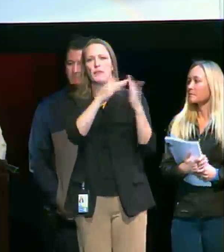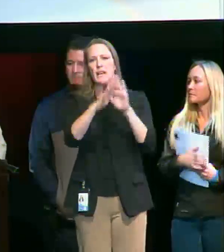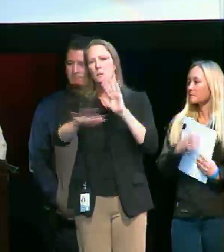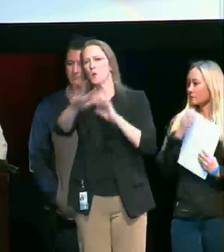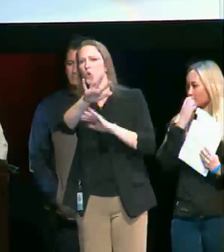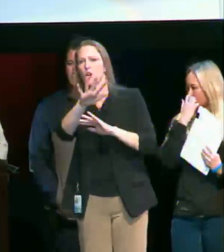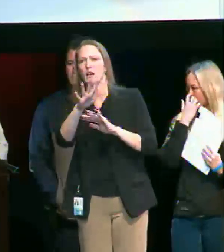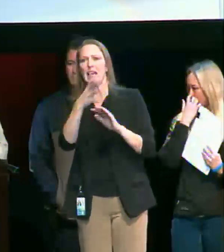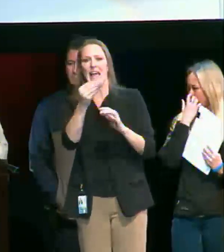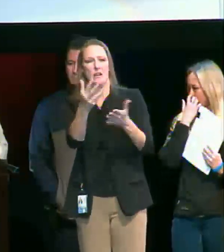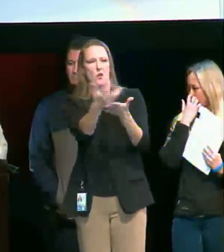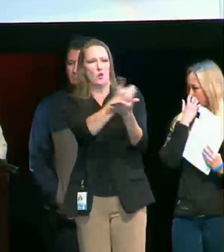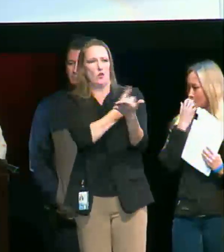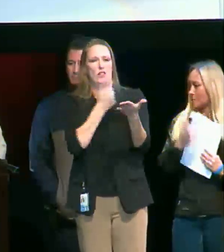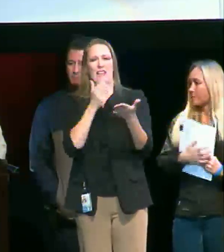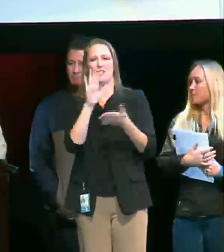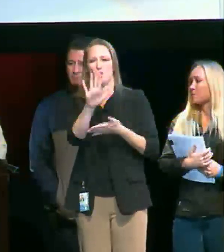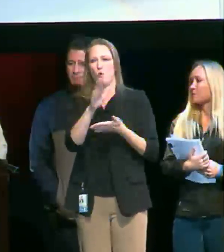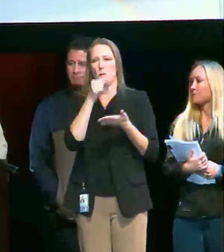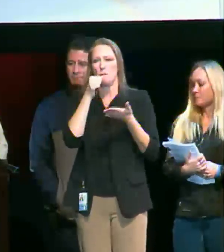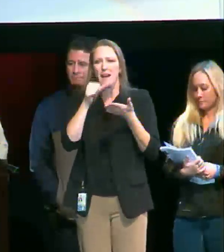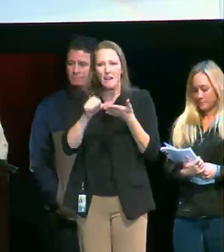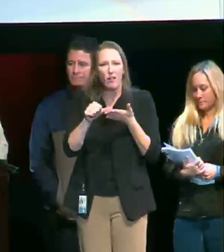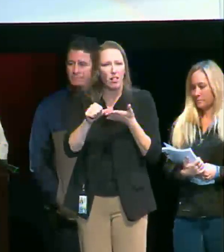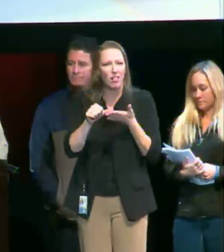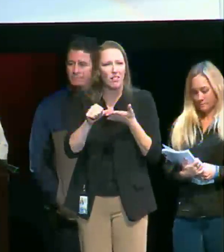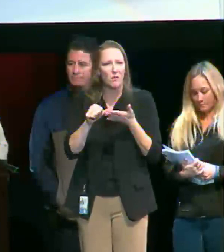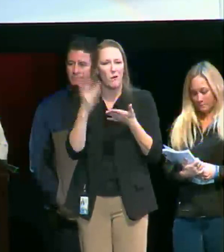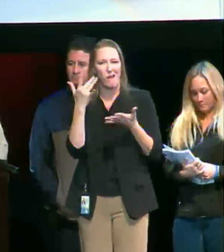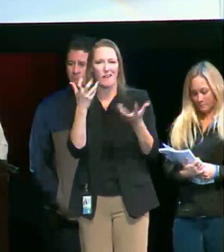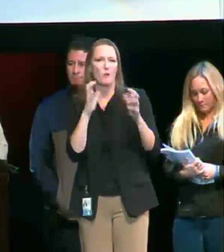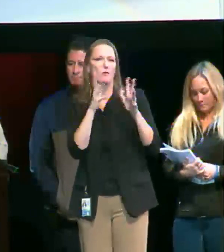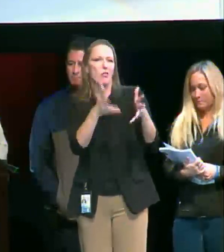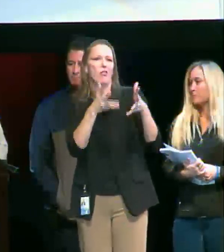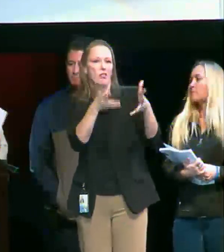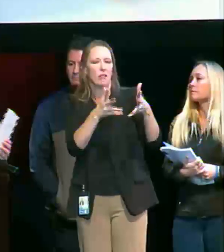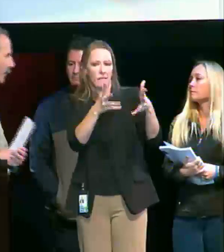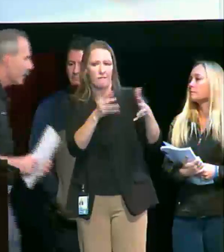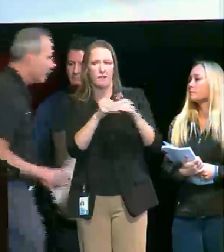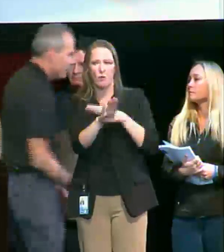the mail so that it was not just sitting in people's boxes.